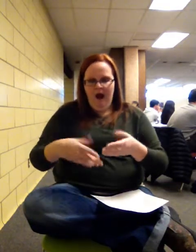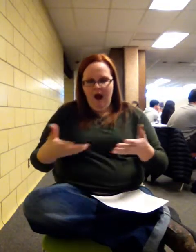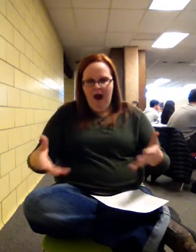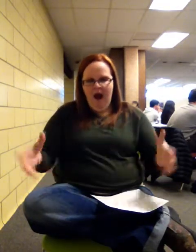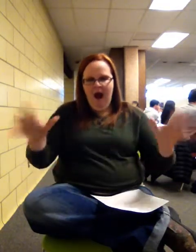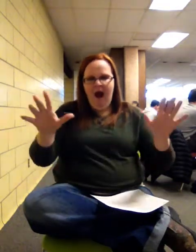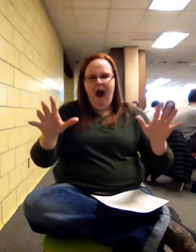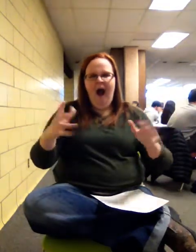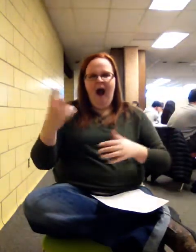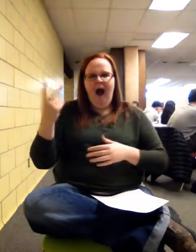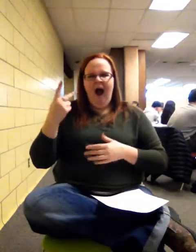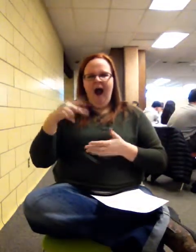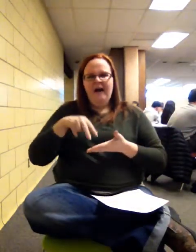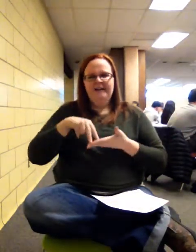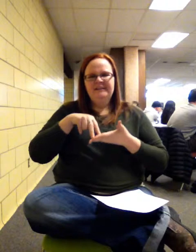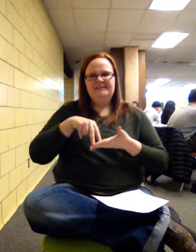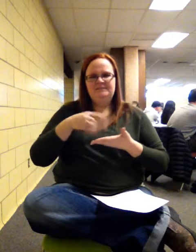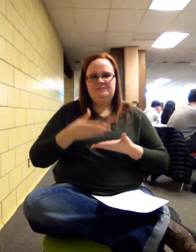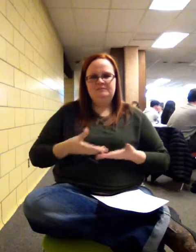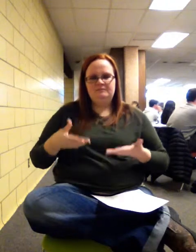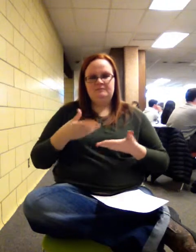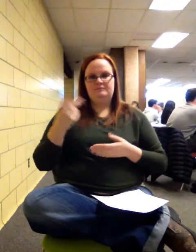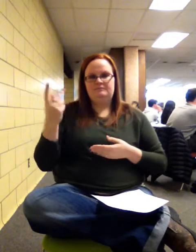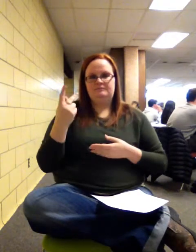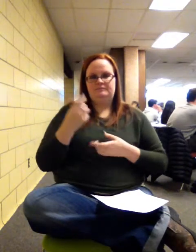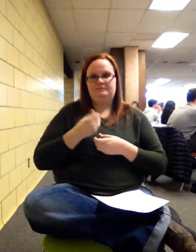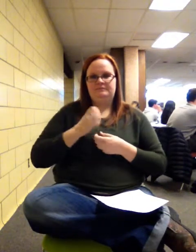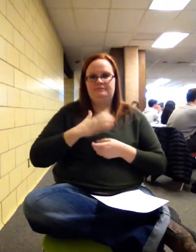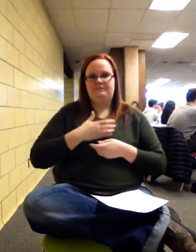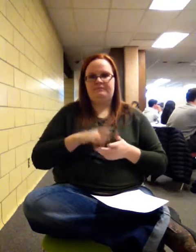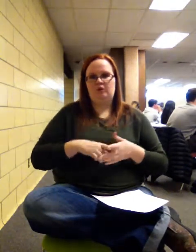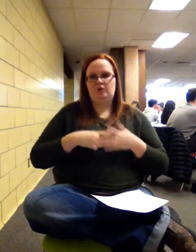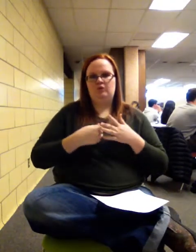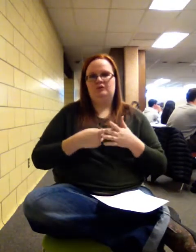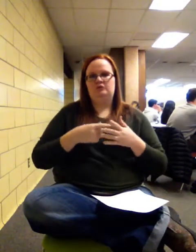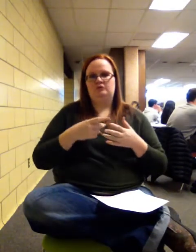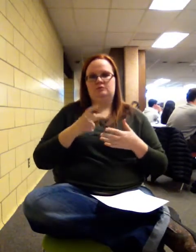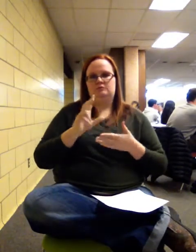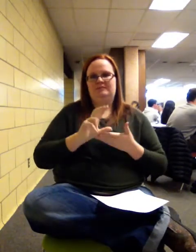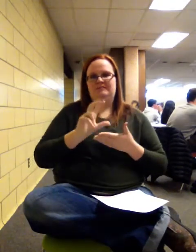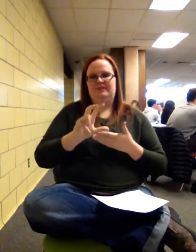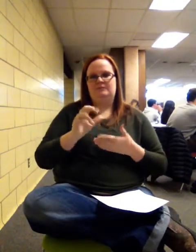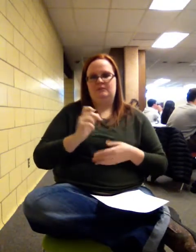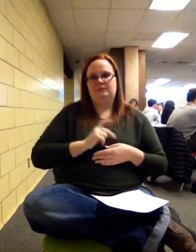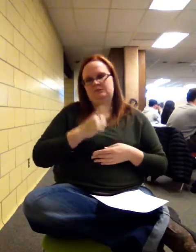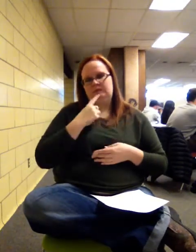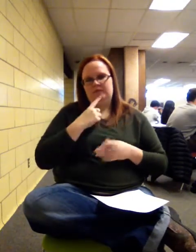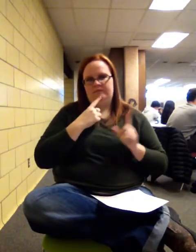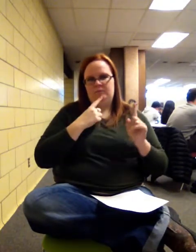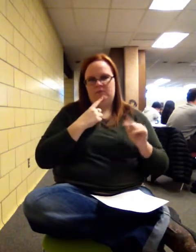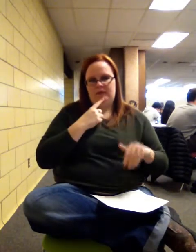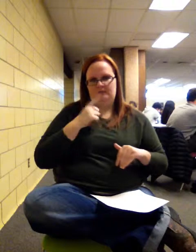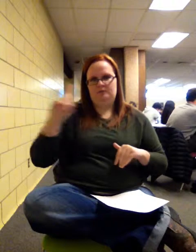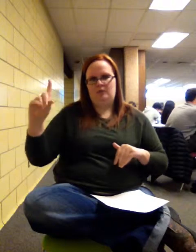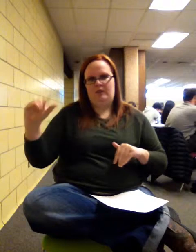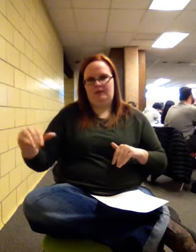and we're standing here, and we get our original investment back. Let's pretend like we invested $1,000. So I get my original $1,000